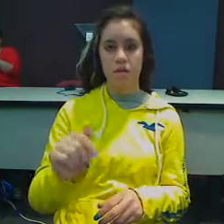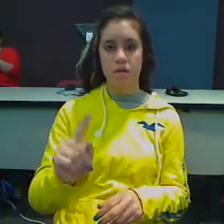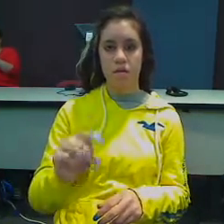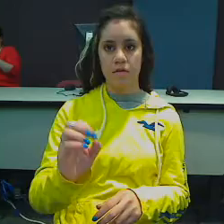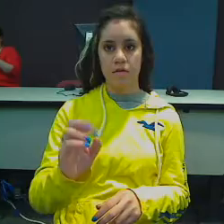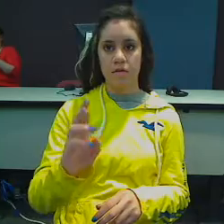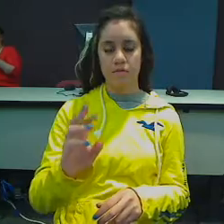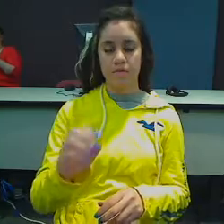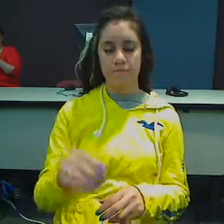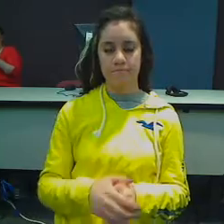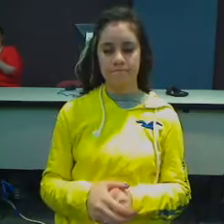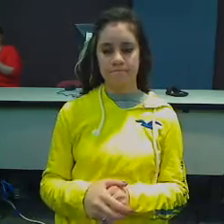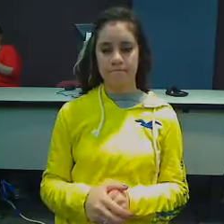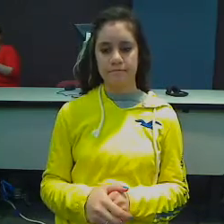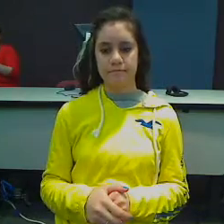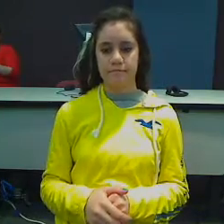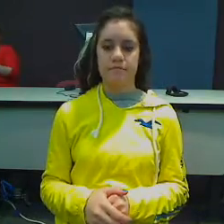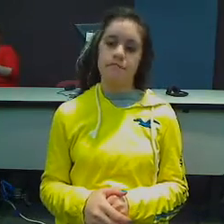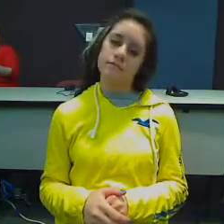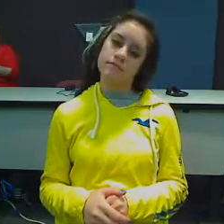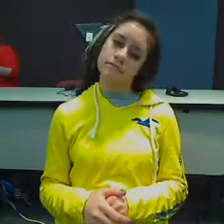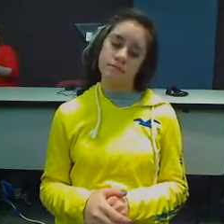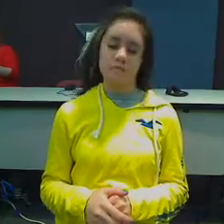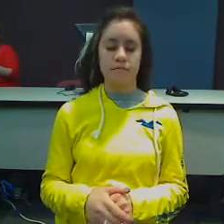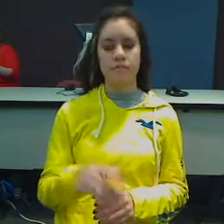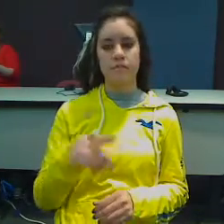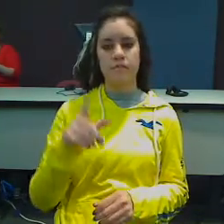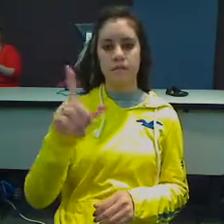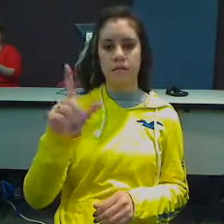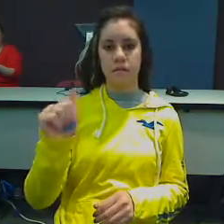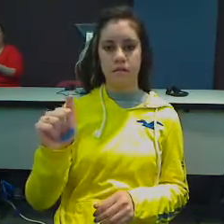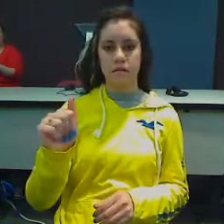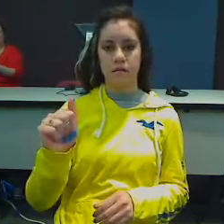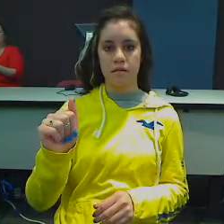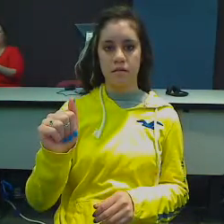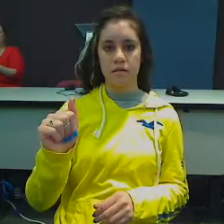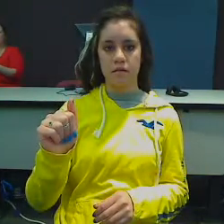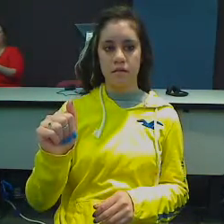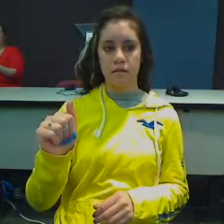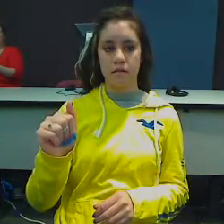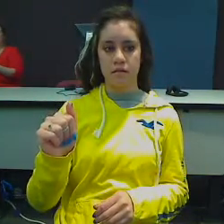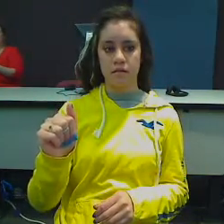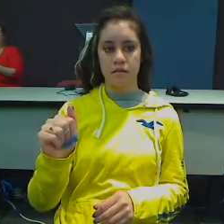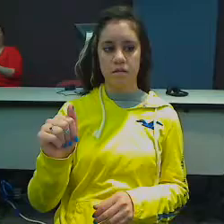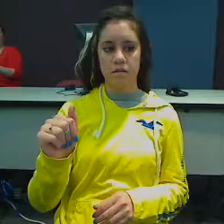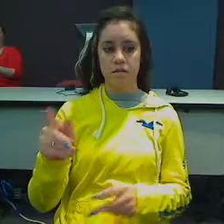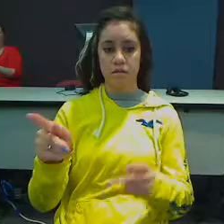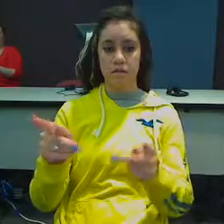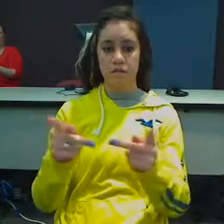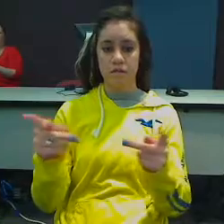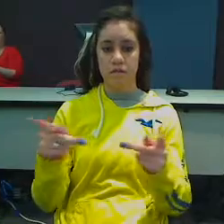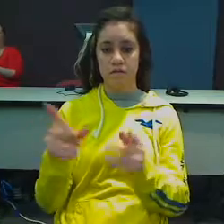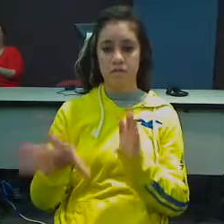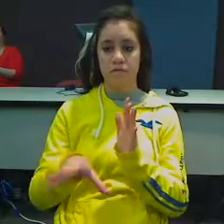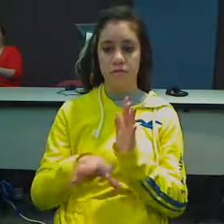Los Angeles, for example, is located at about 32 degrees north latitude. Now keep that term in